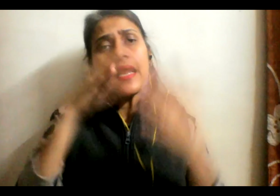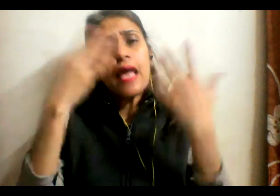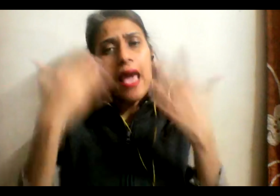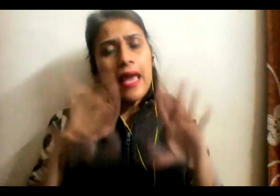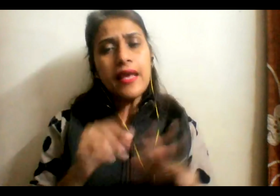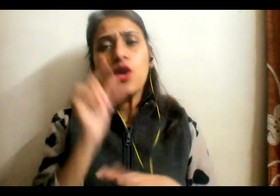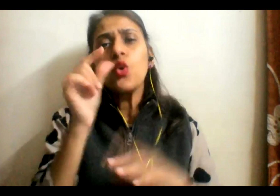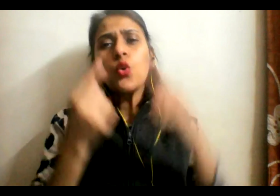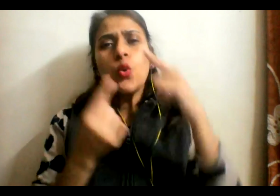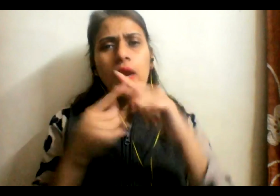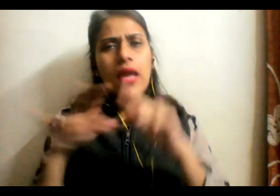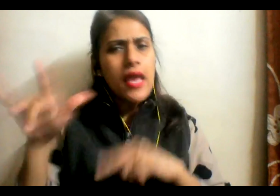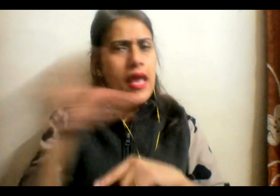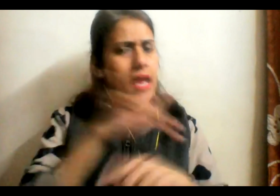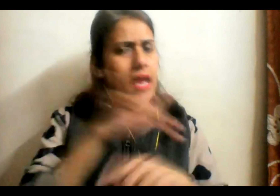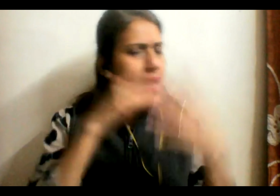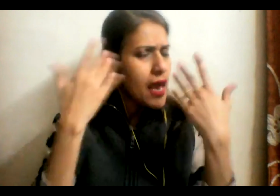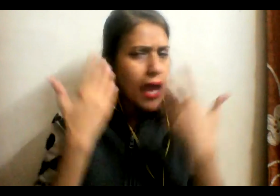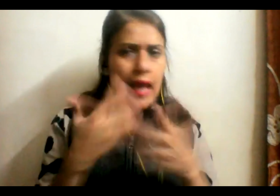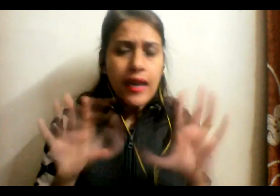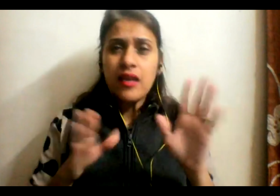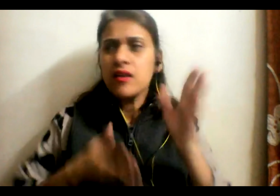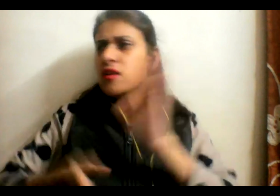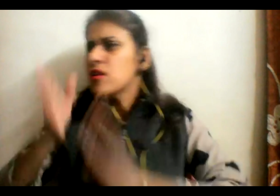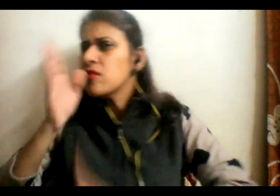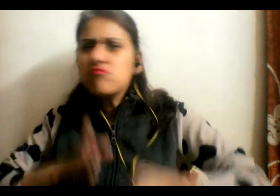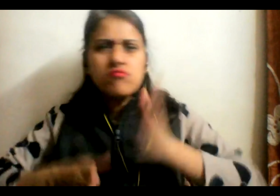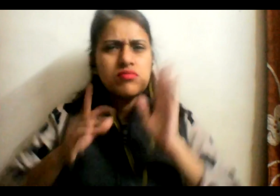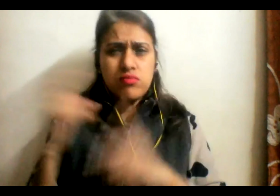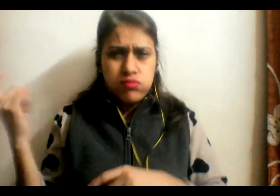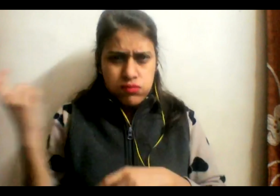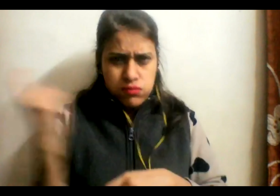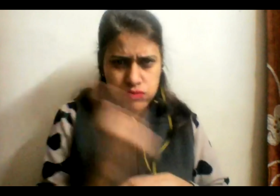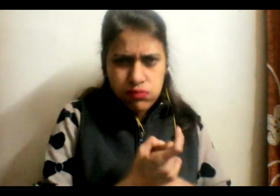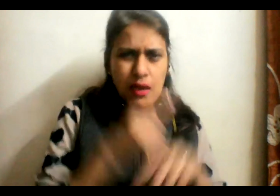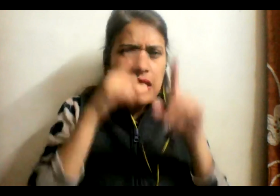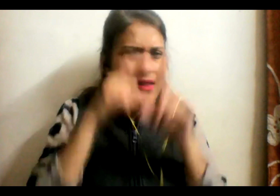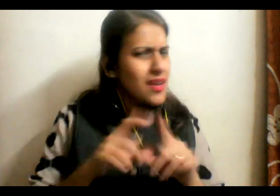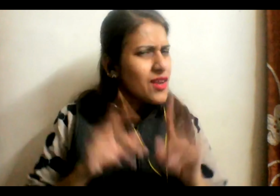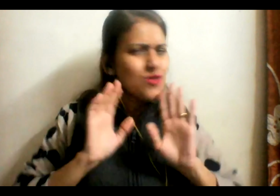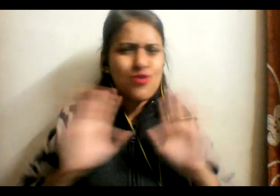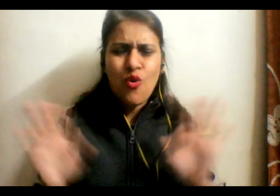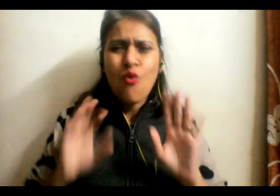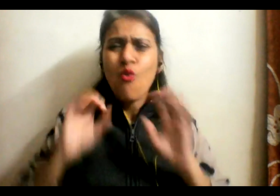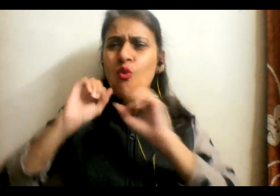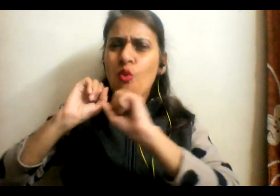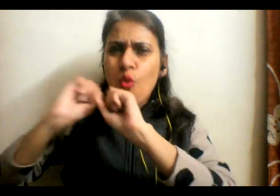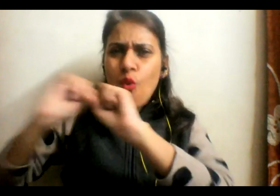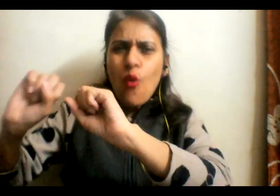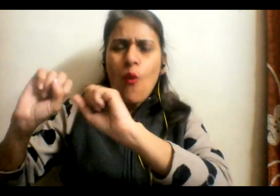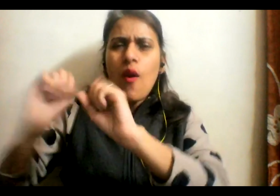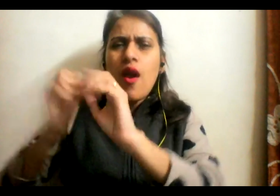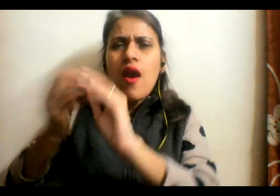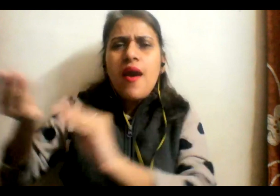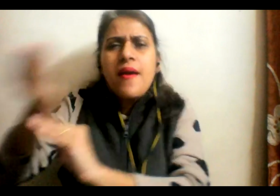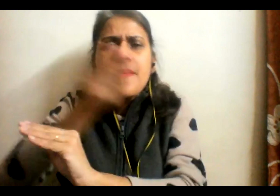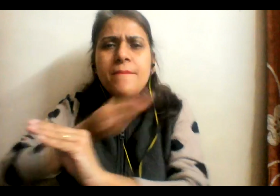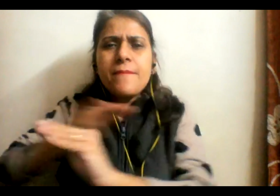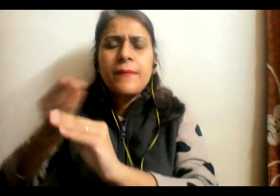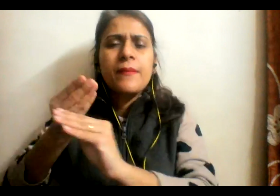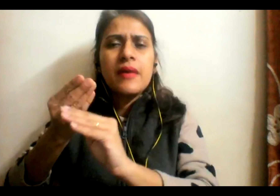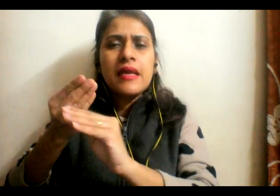territories, and eventually they don't need to travel for certificate to Delhi. Yeah, they can get it in their areas, in the district hospital and whichever hospital that